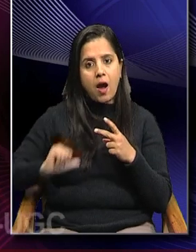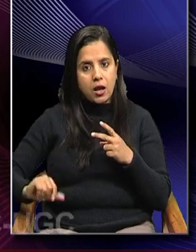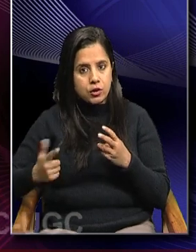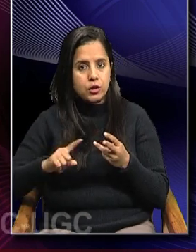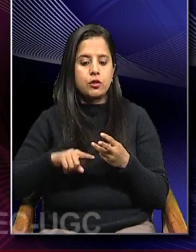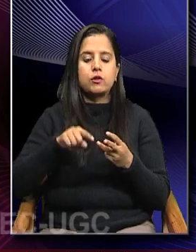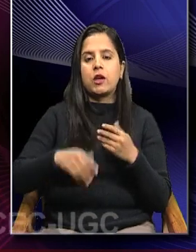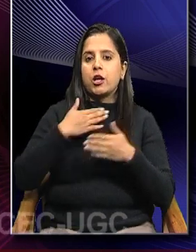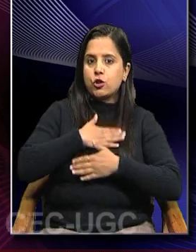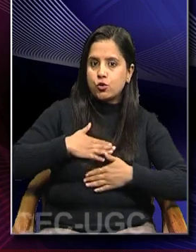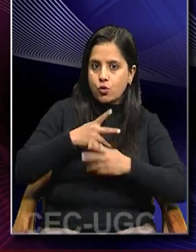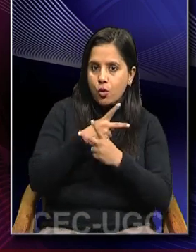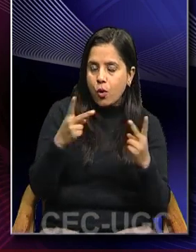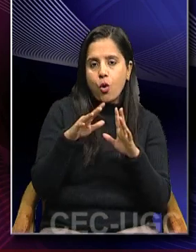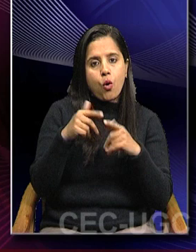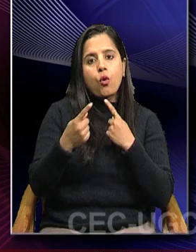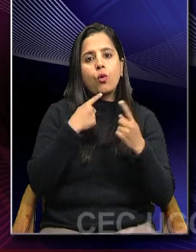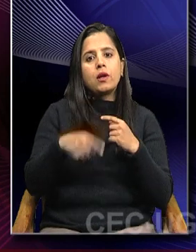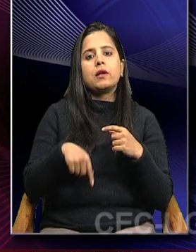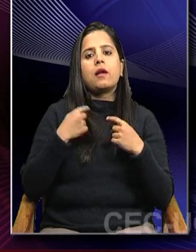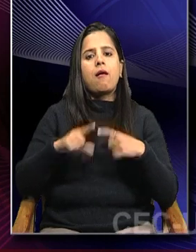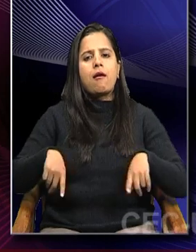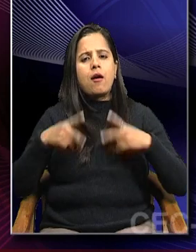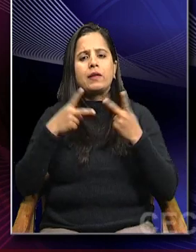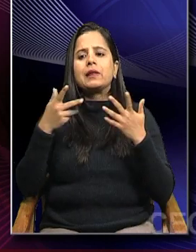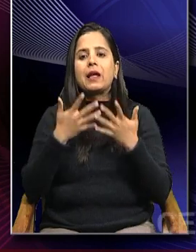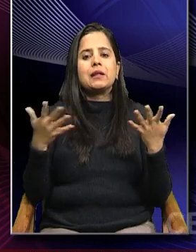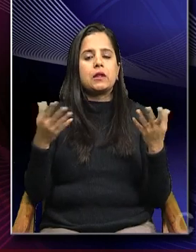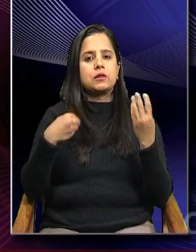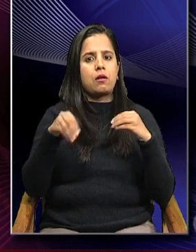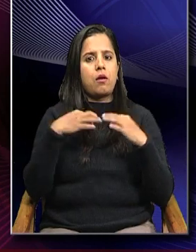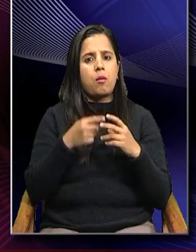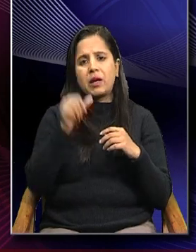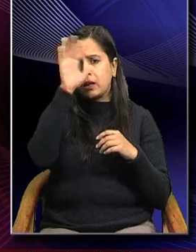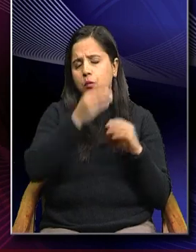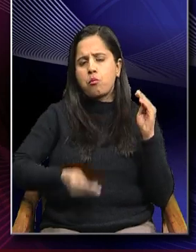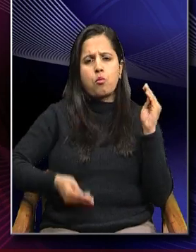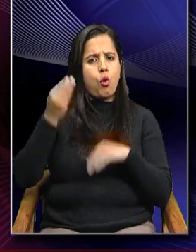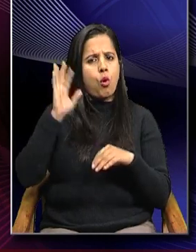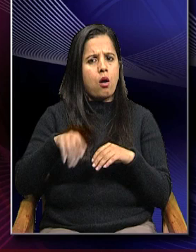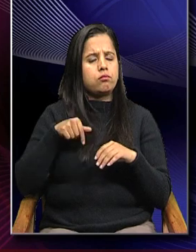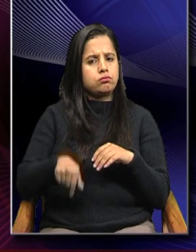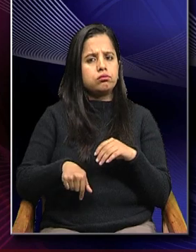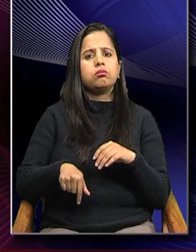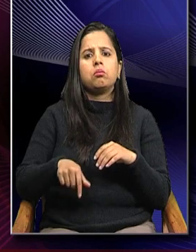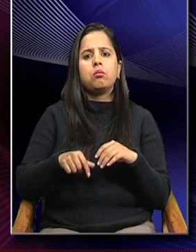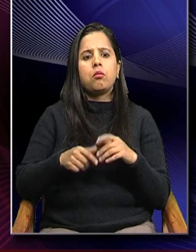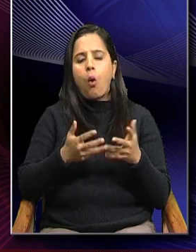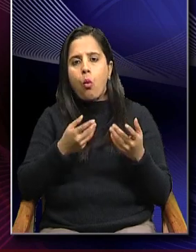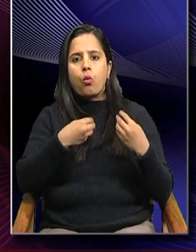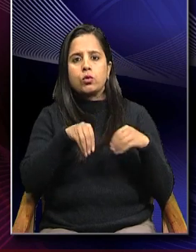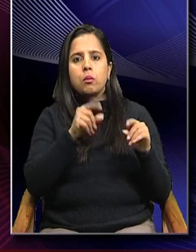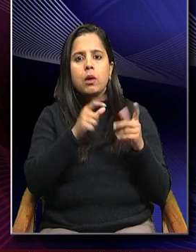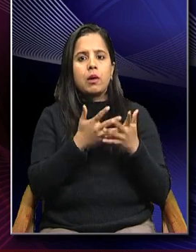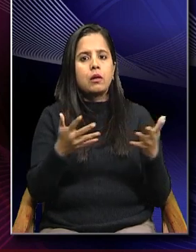about entertainment, or if we talk about lifestyle brands, India is it has emerged as the most attractive market